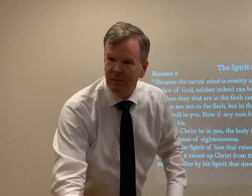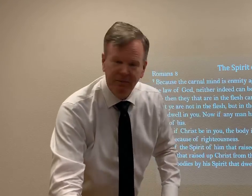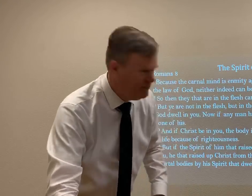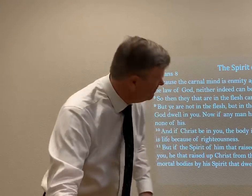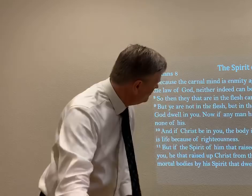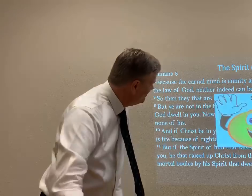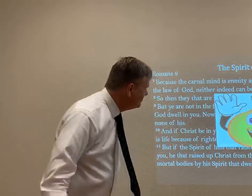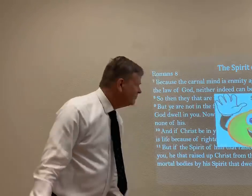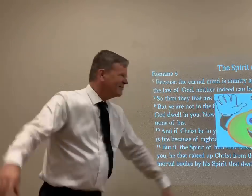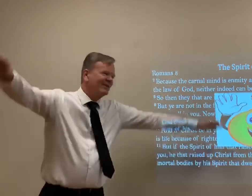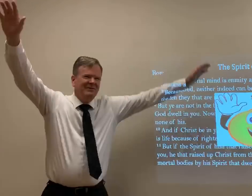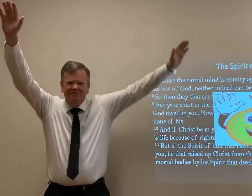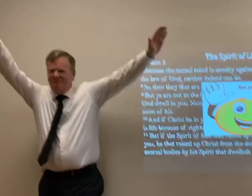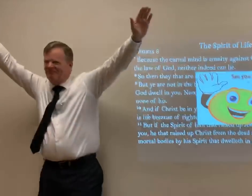Ready?